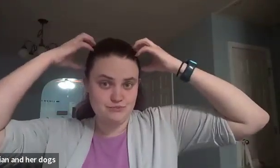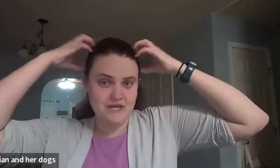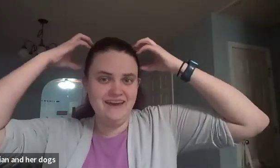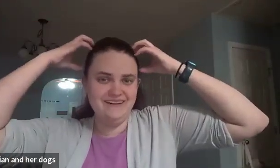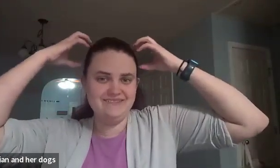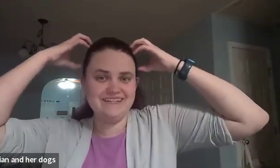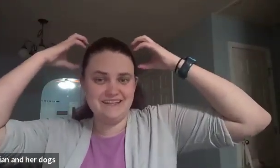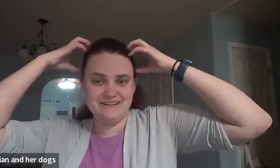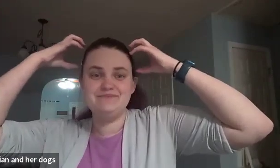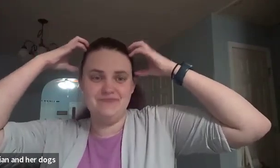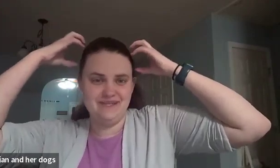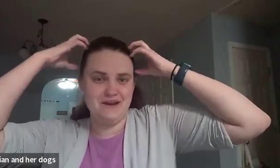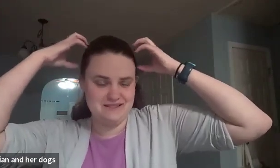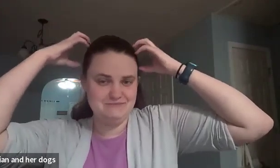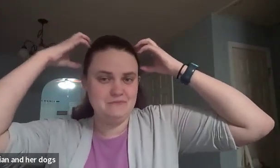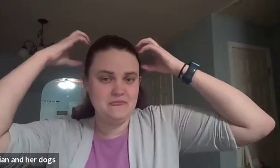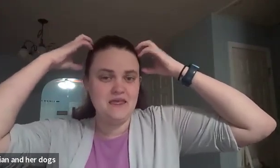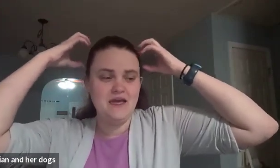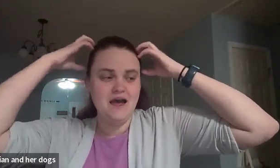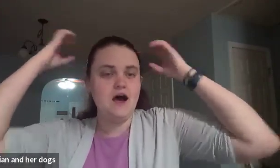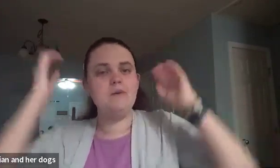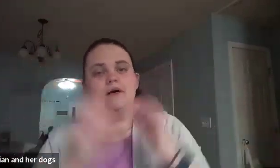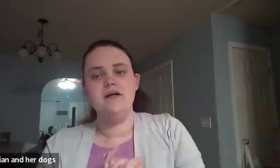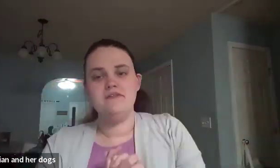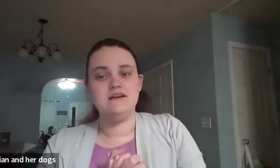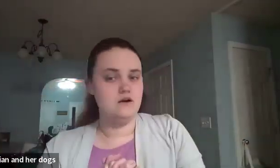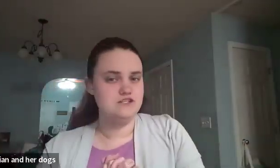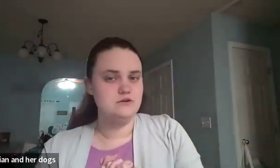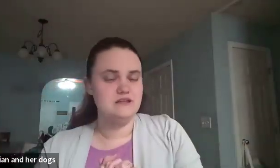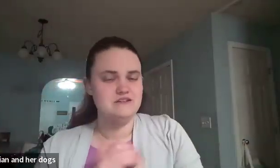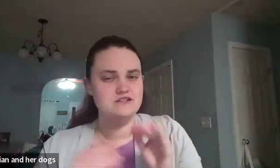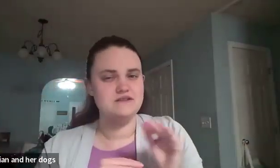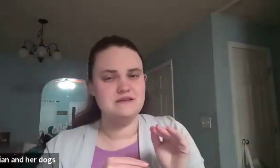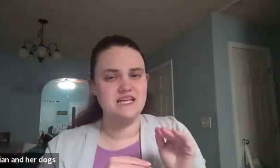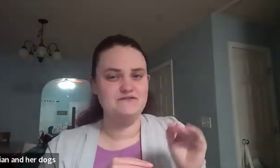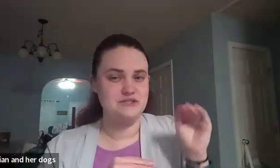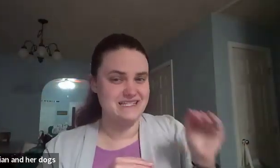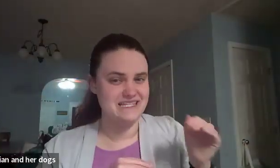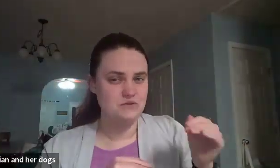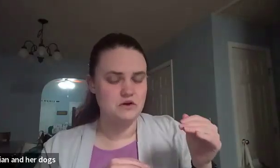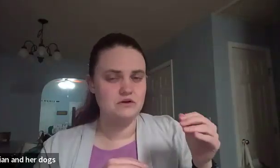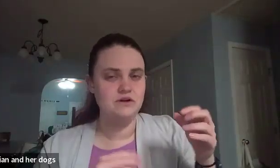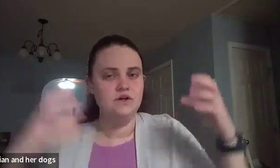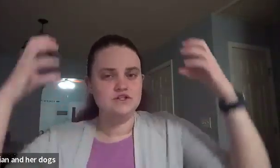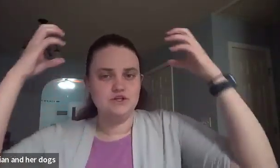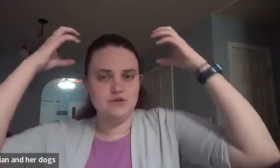Mouse with the ears, Mickey Mouse. That can also is also the same sign for Disney World. So you would